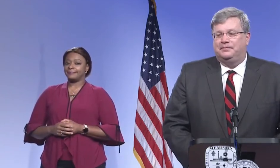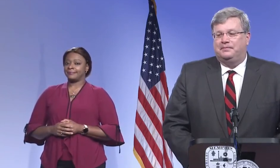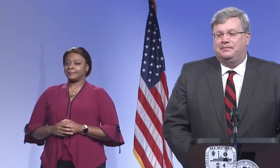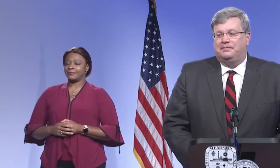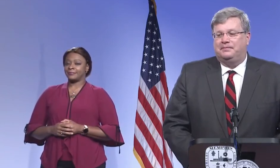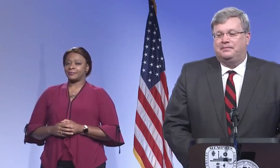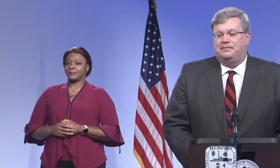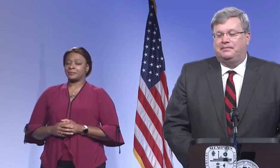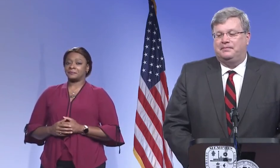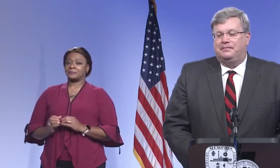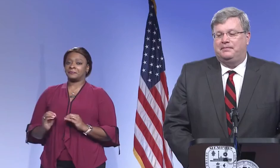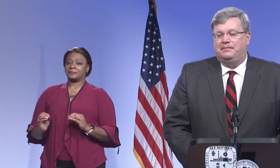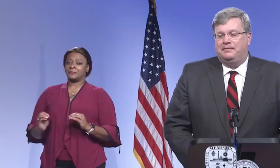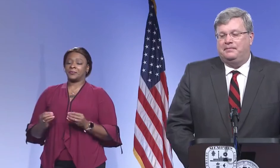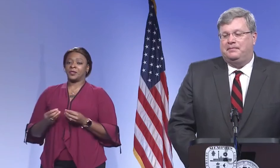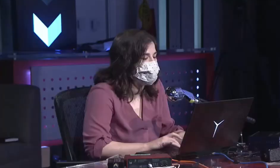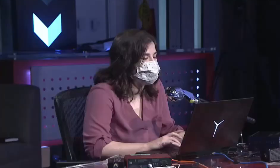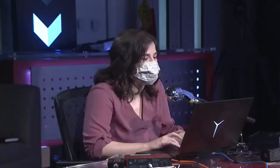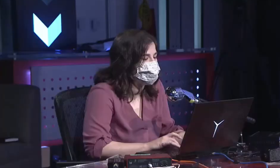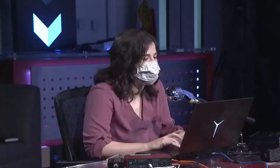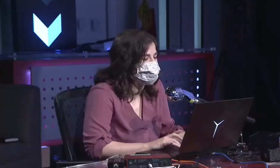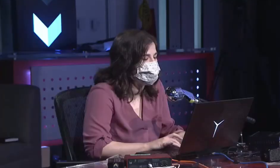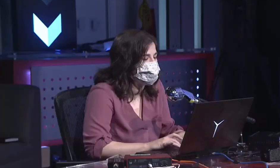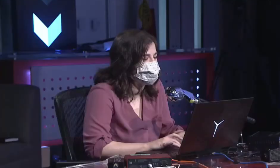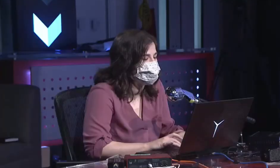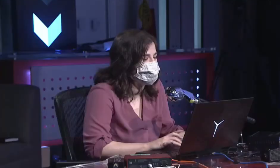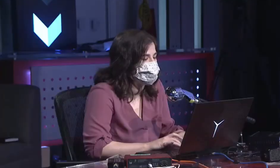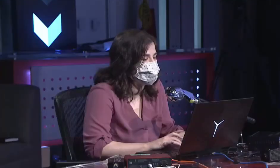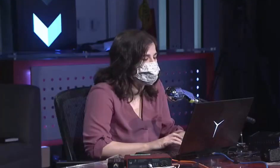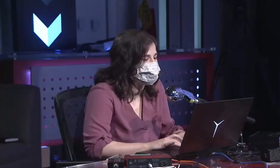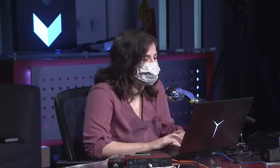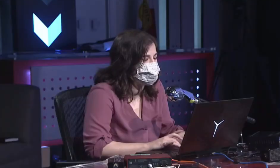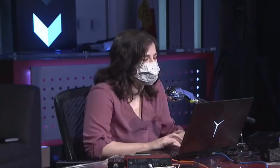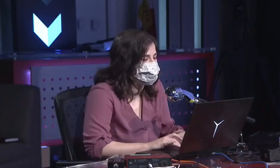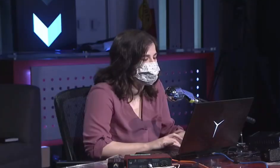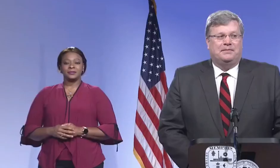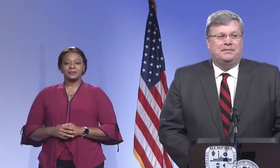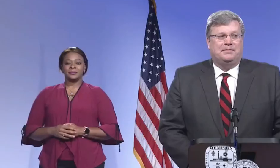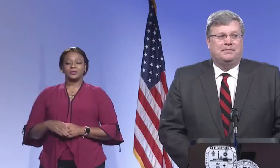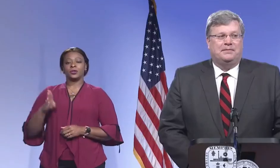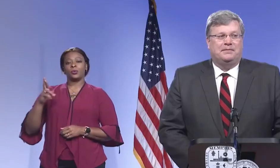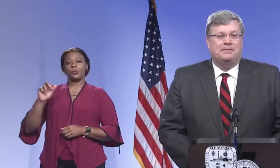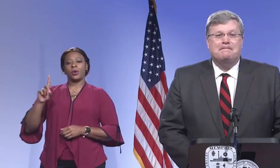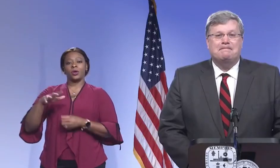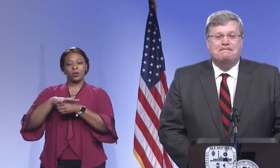We may have lost Sam. We'll go to Brad Broders with Local 24.